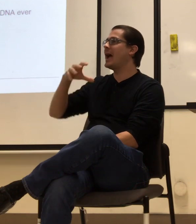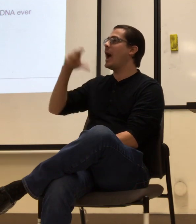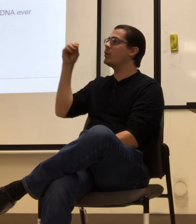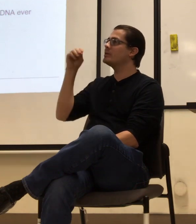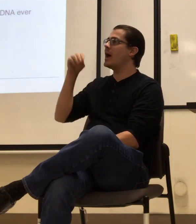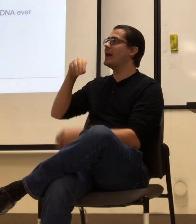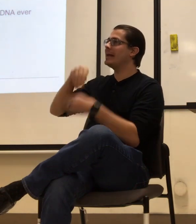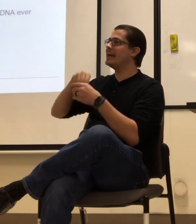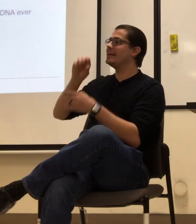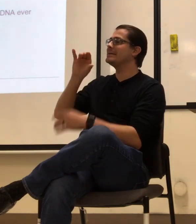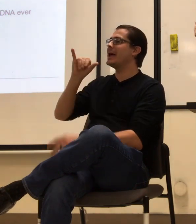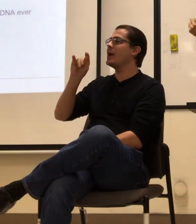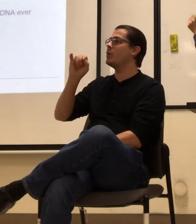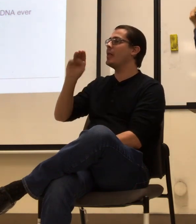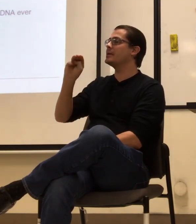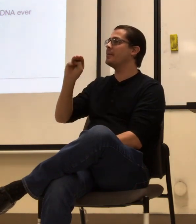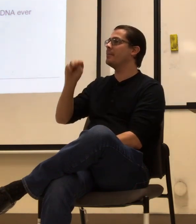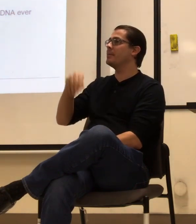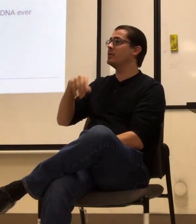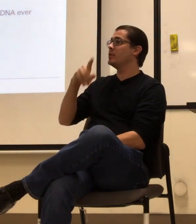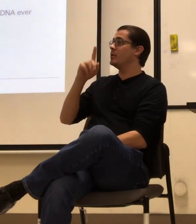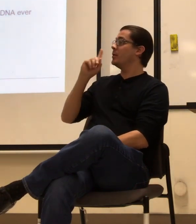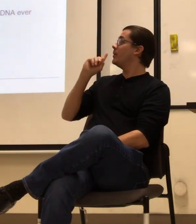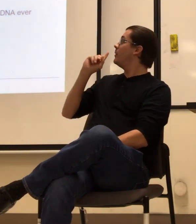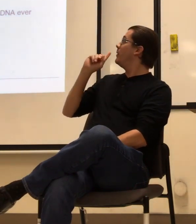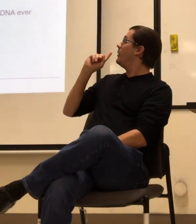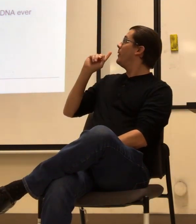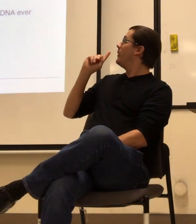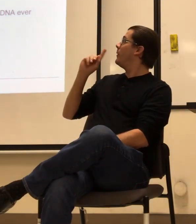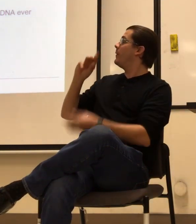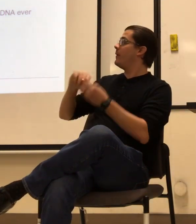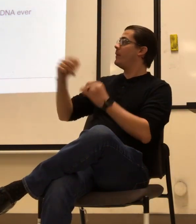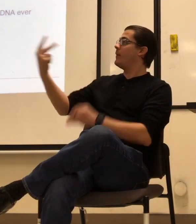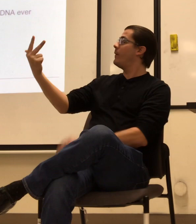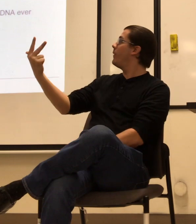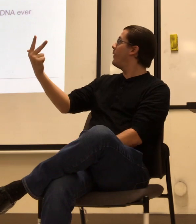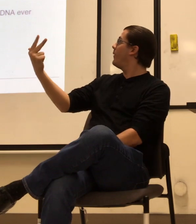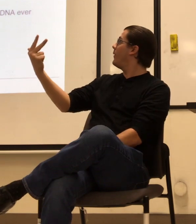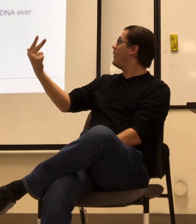To make proteins, does DNA ever leave the nucleus? Let's make this half sheet number 3.